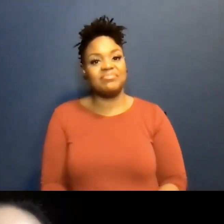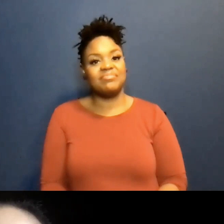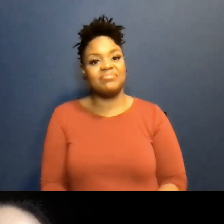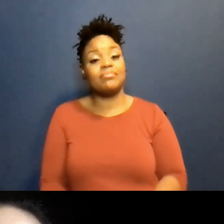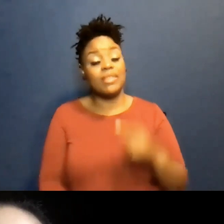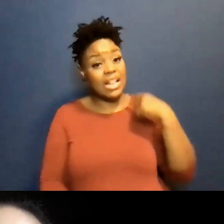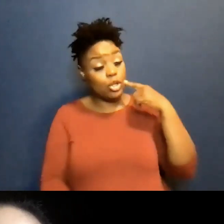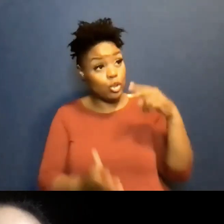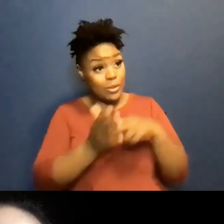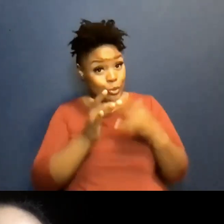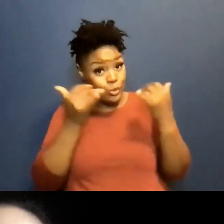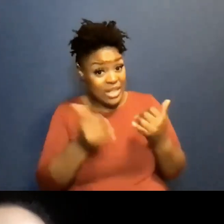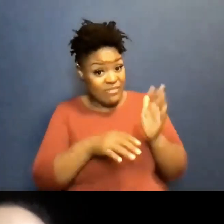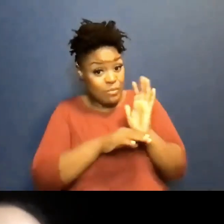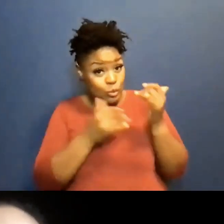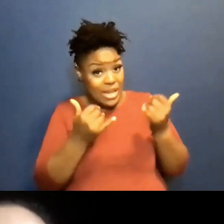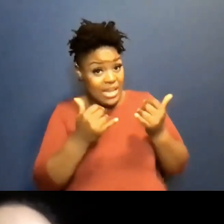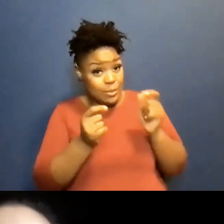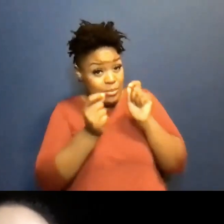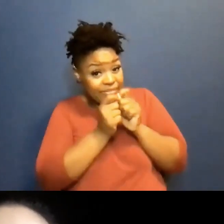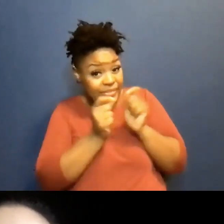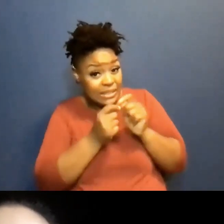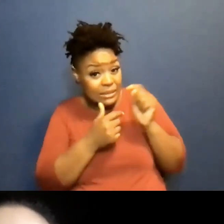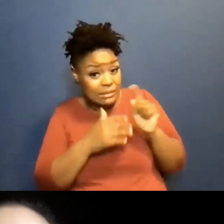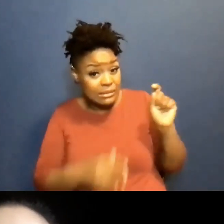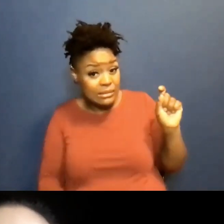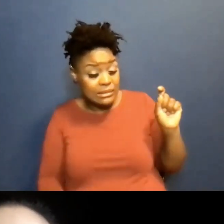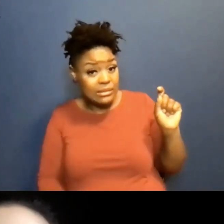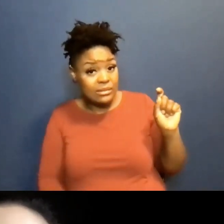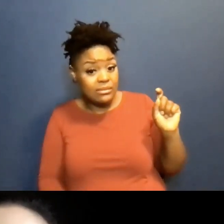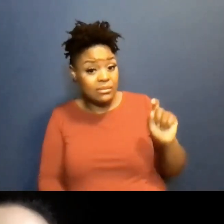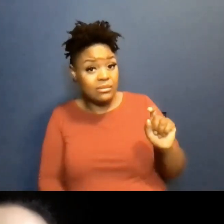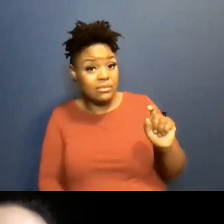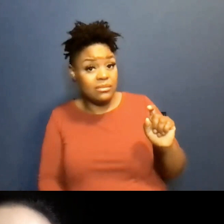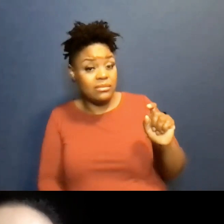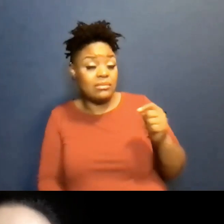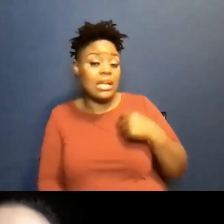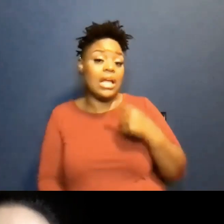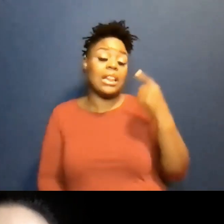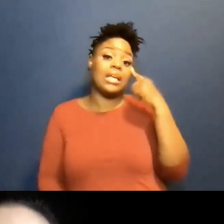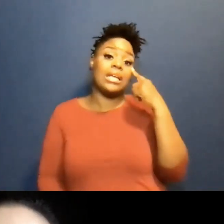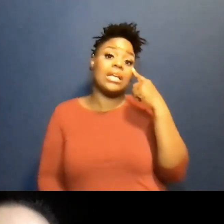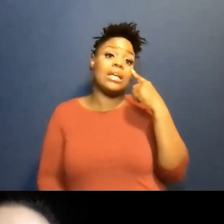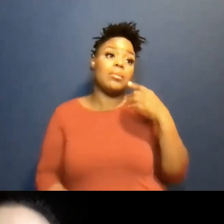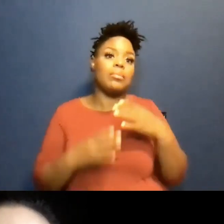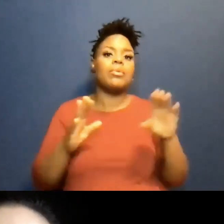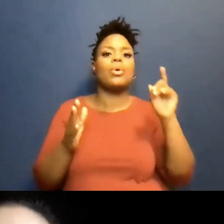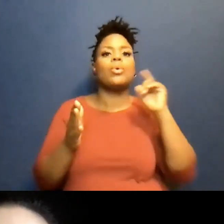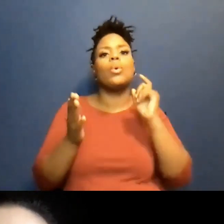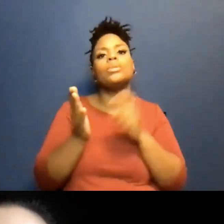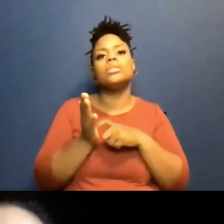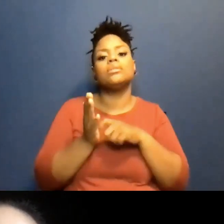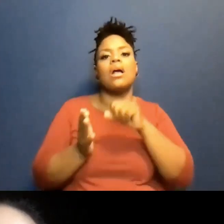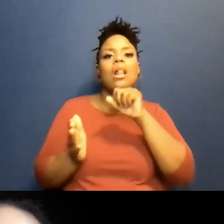with the Superfest, I think some of the things that I really loved from these films, I know that we